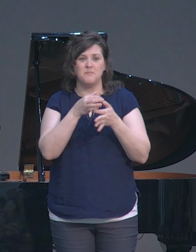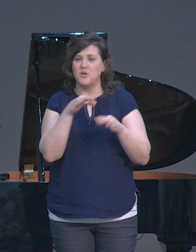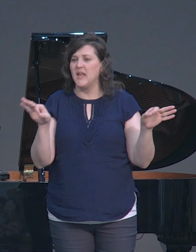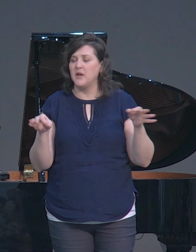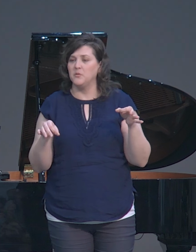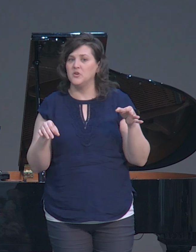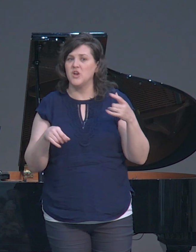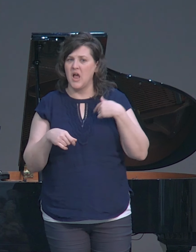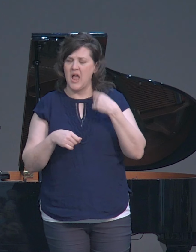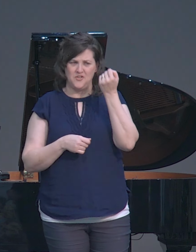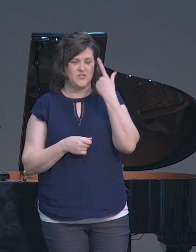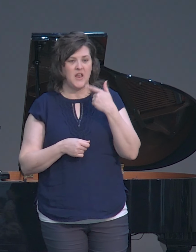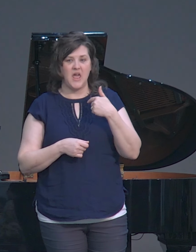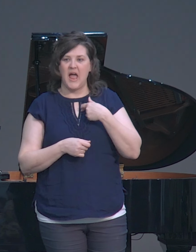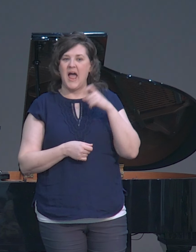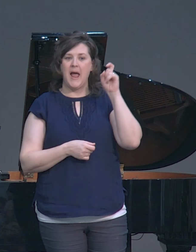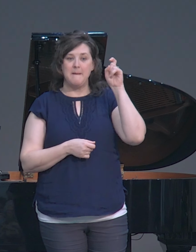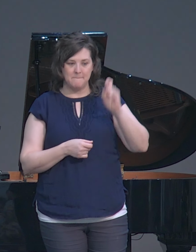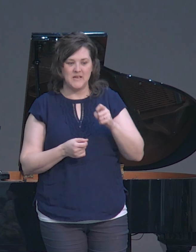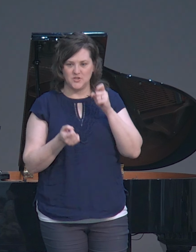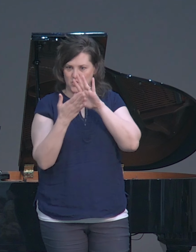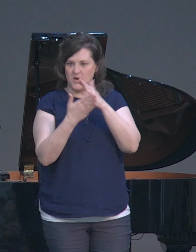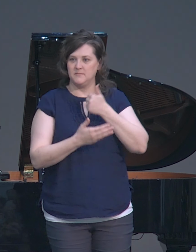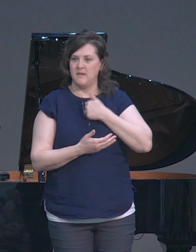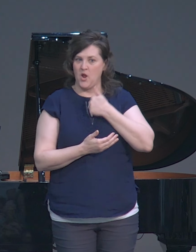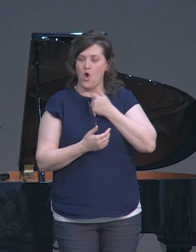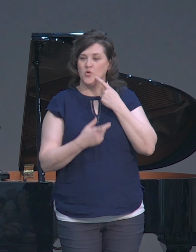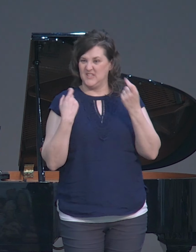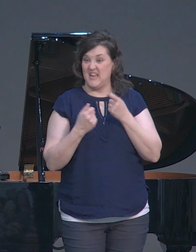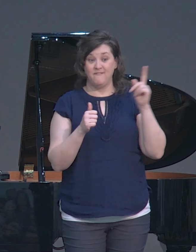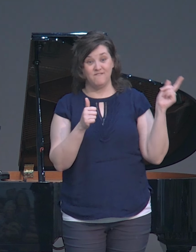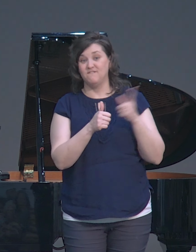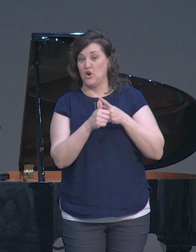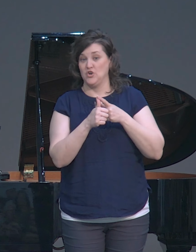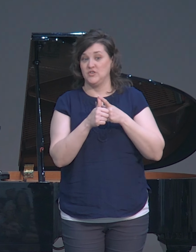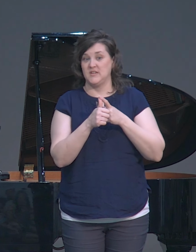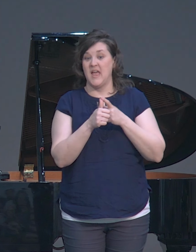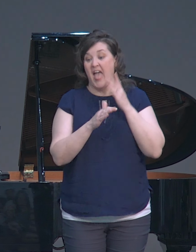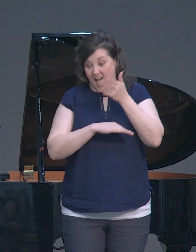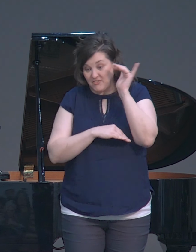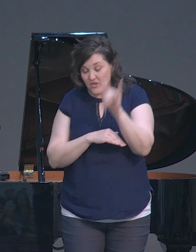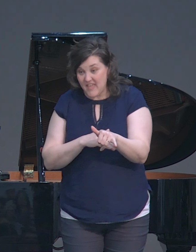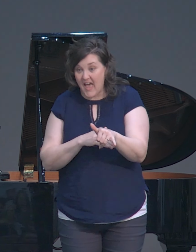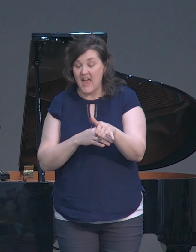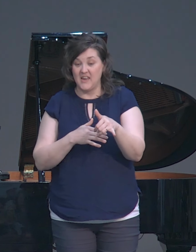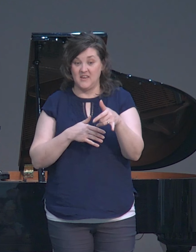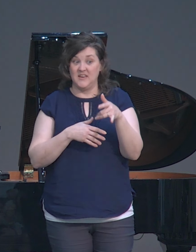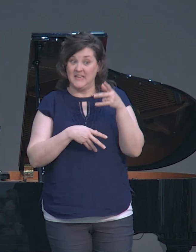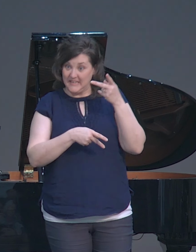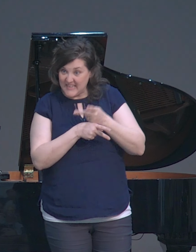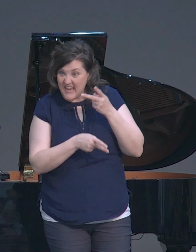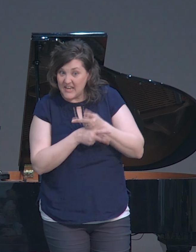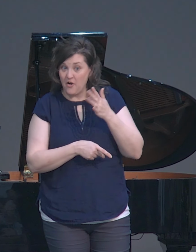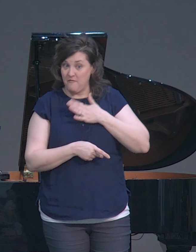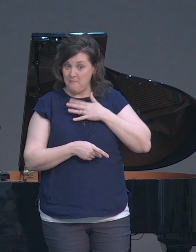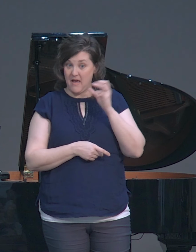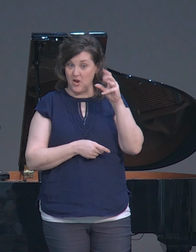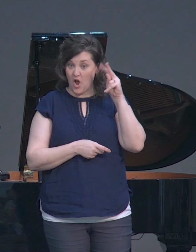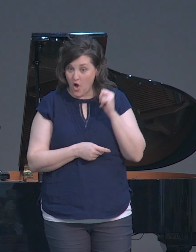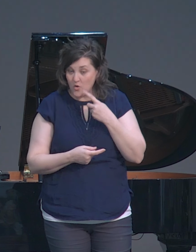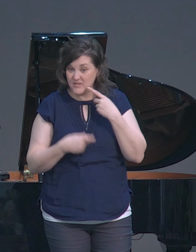who primarily addresses my own sin. And when my sin is addressed, once it's addressed and dealt with, only then am I able